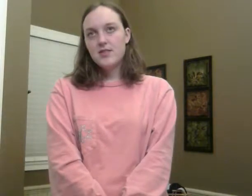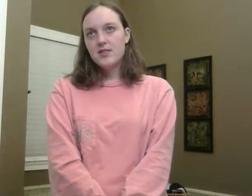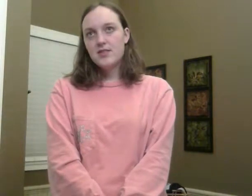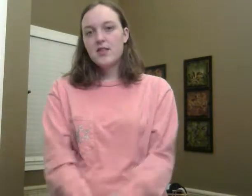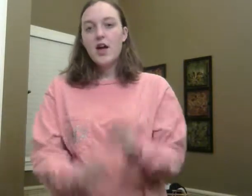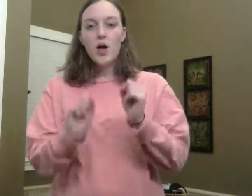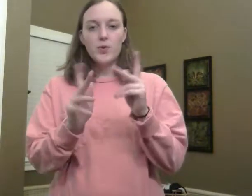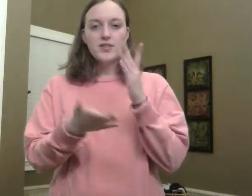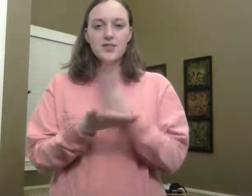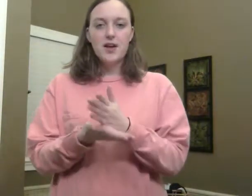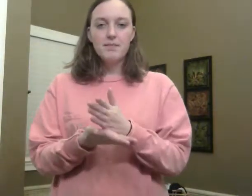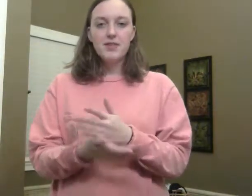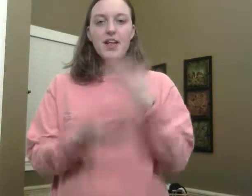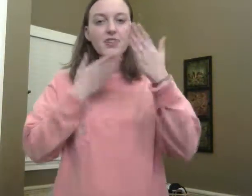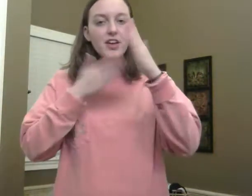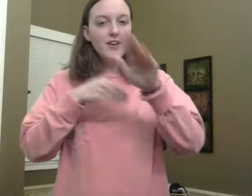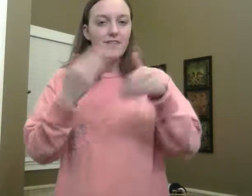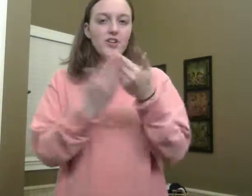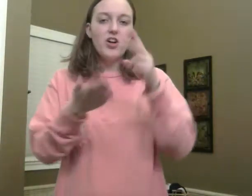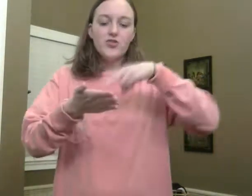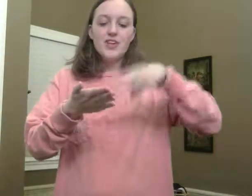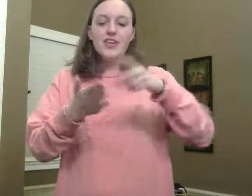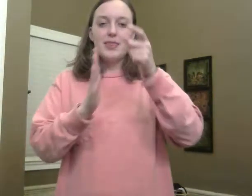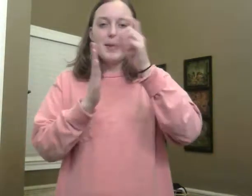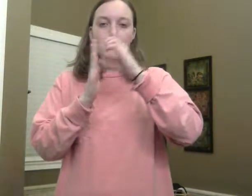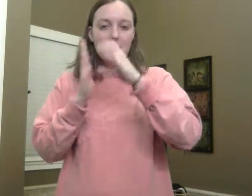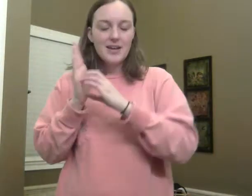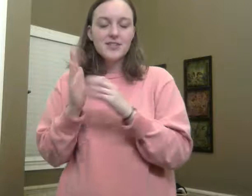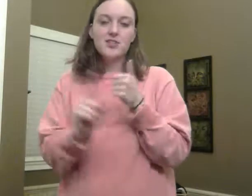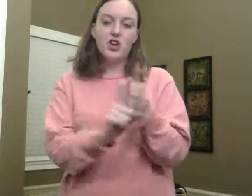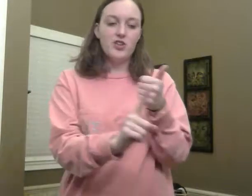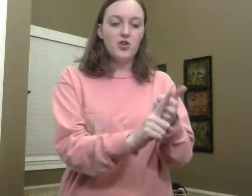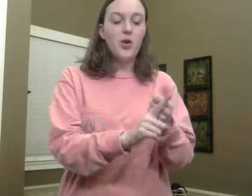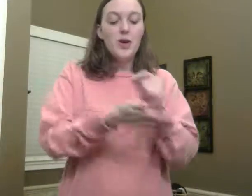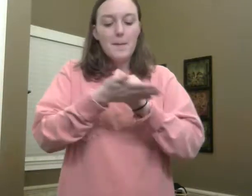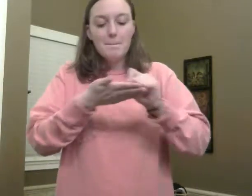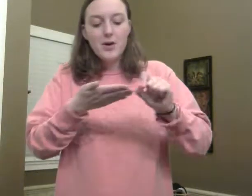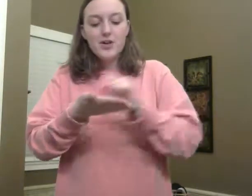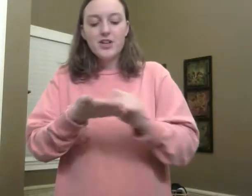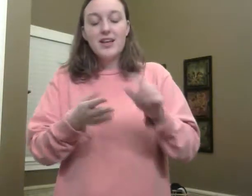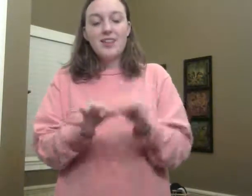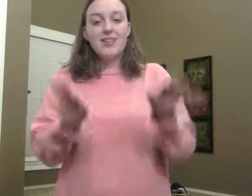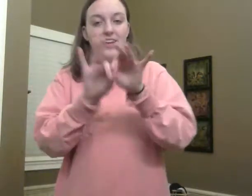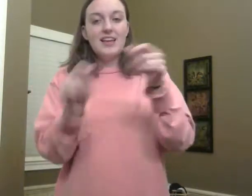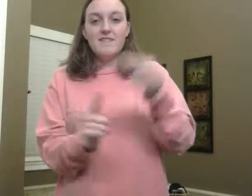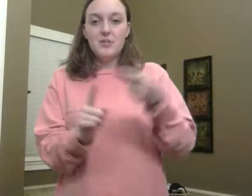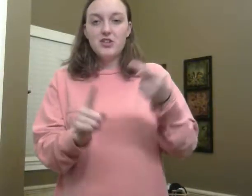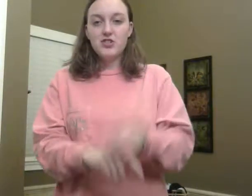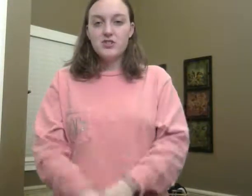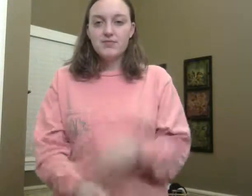Okay, stop. Thank you for all reading that passage on your own and marking key information that you found in the text. I will now read it to